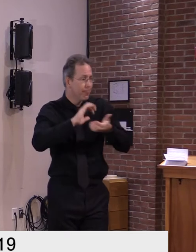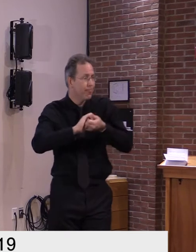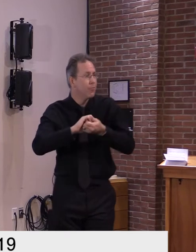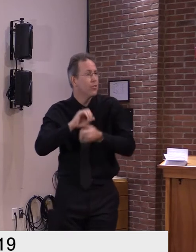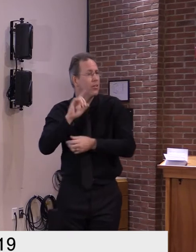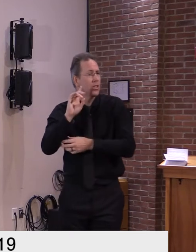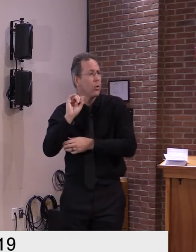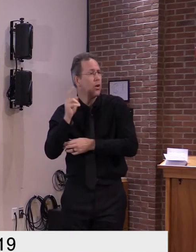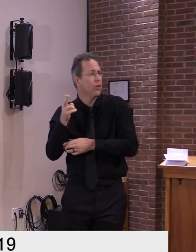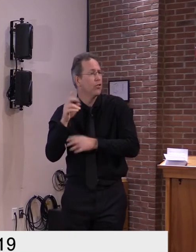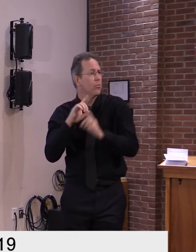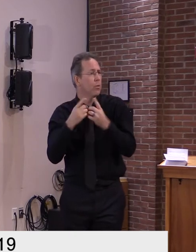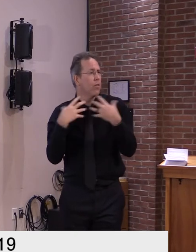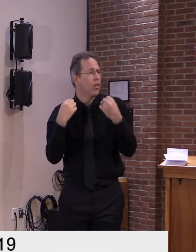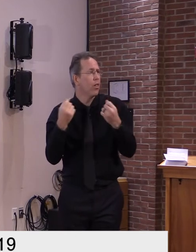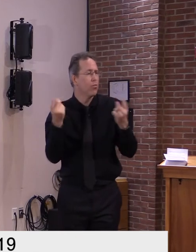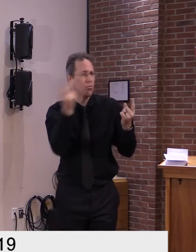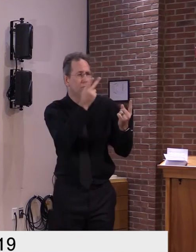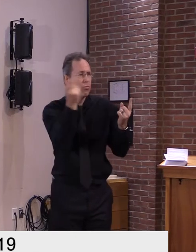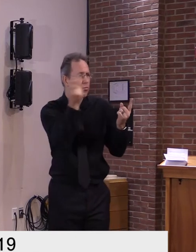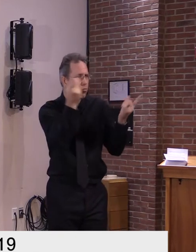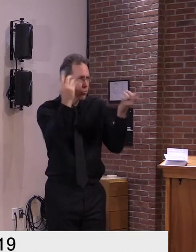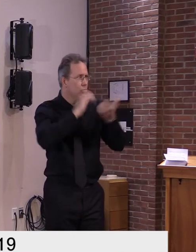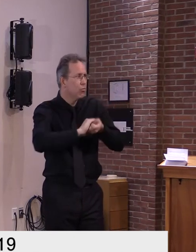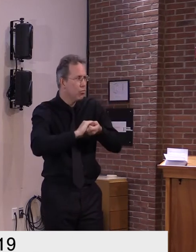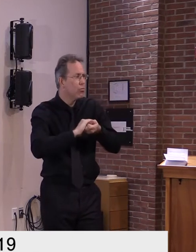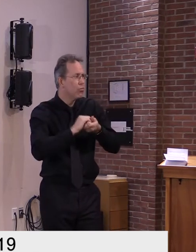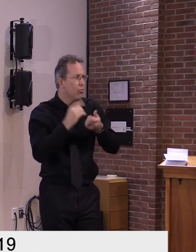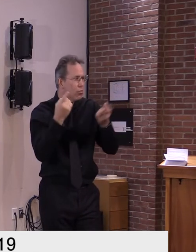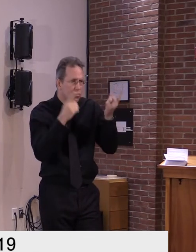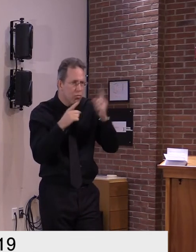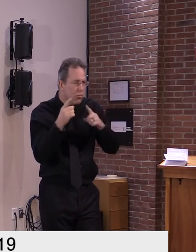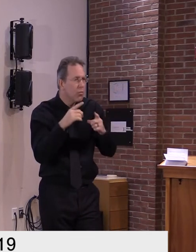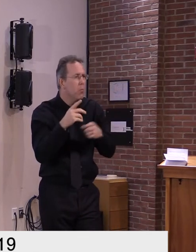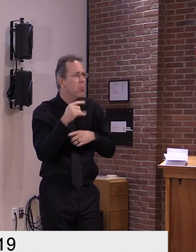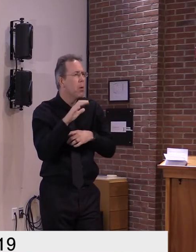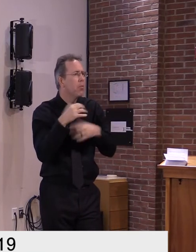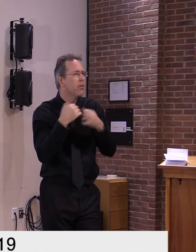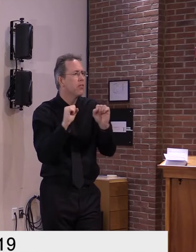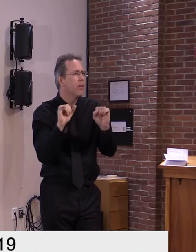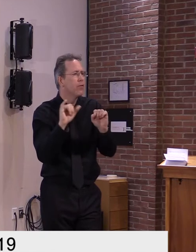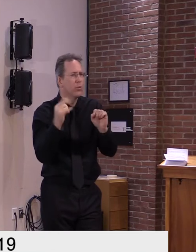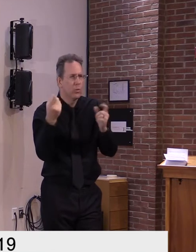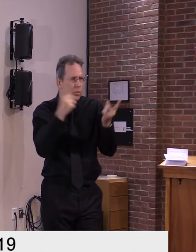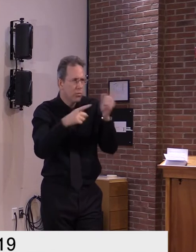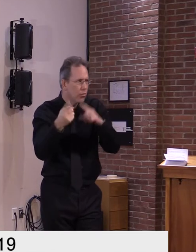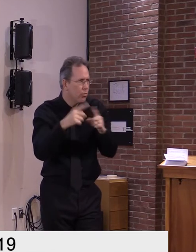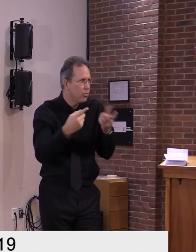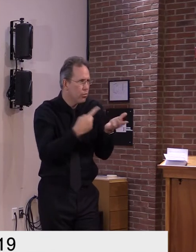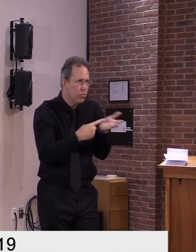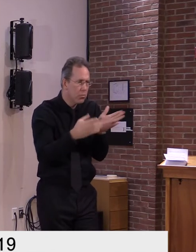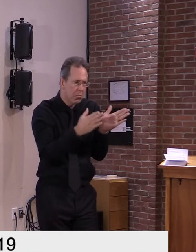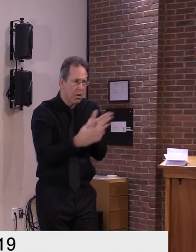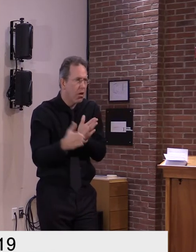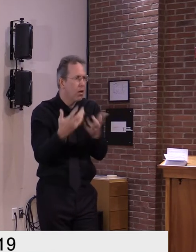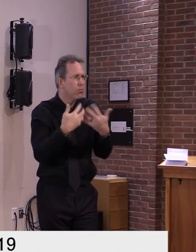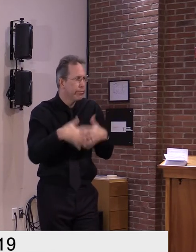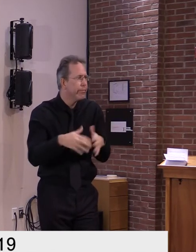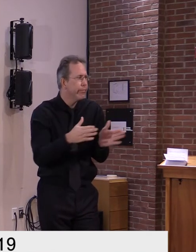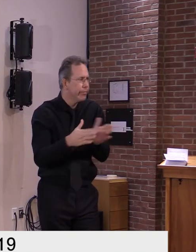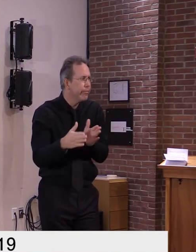Development and Public Safety to create a plan that would work for them to continue competing. They have